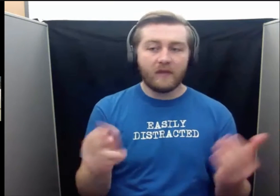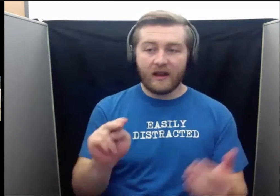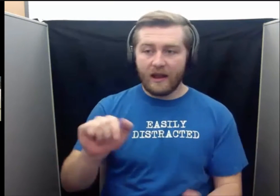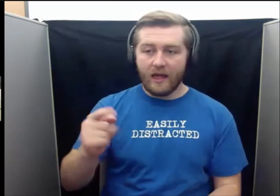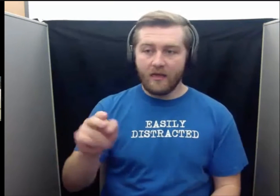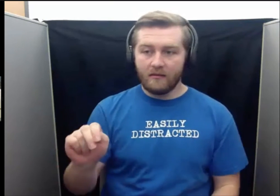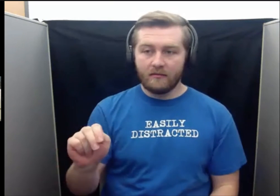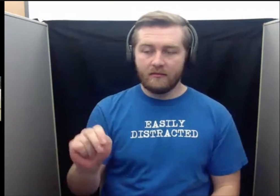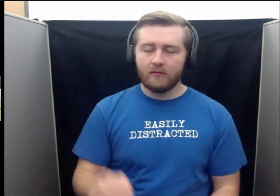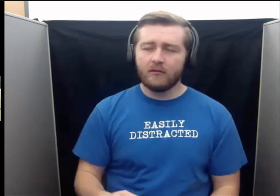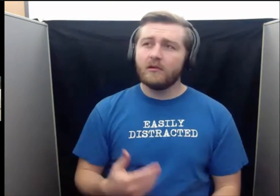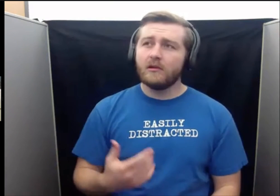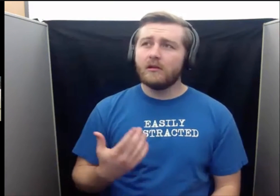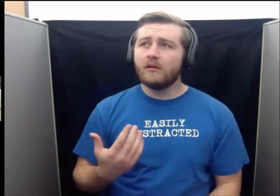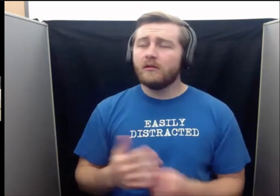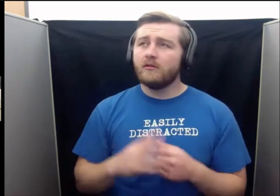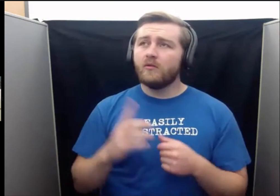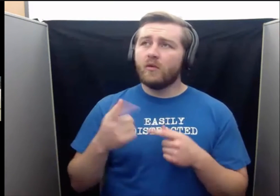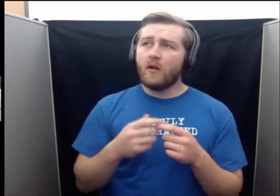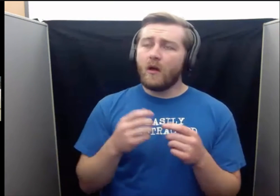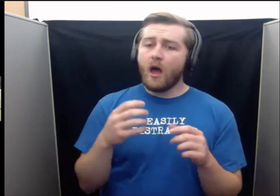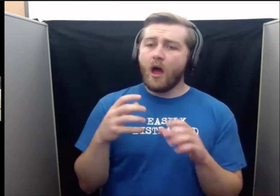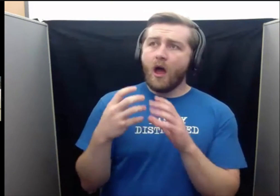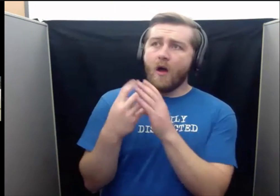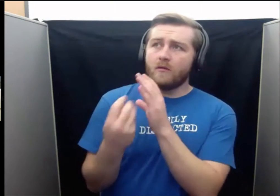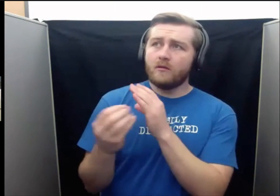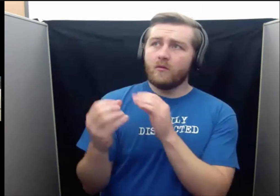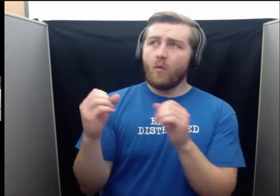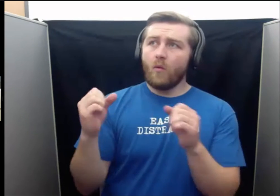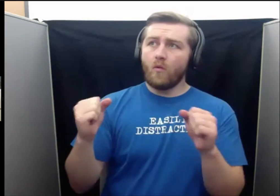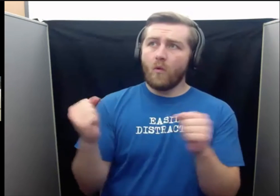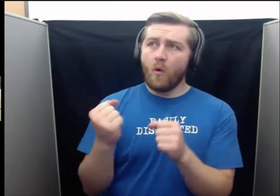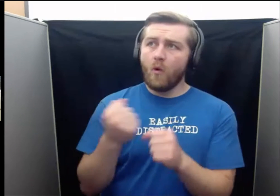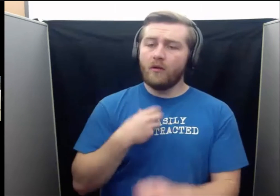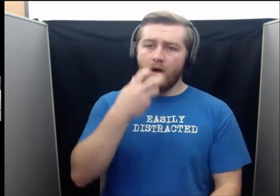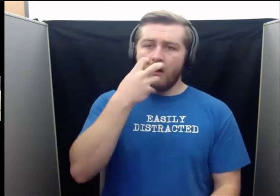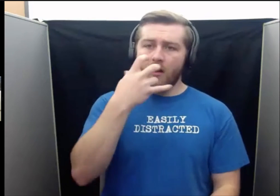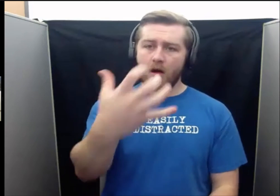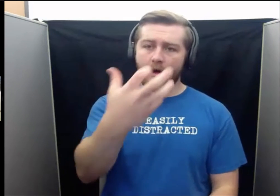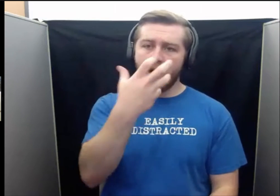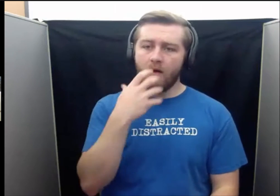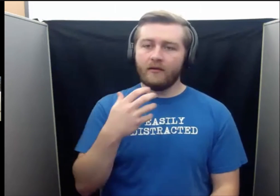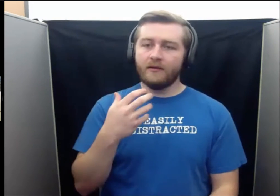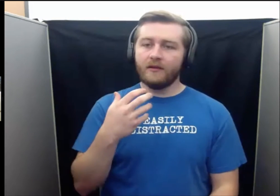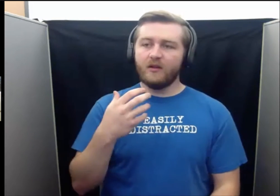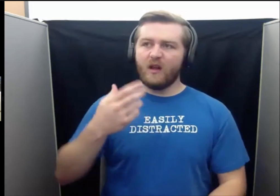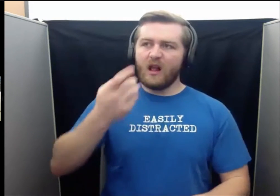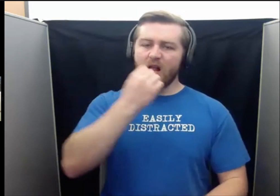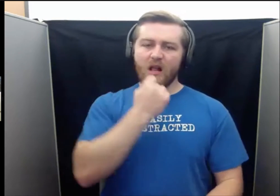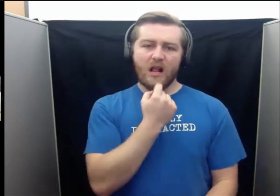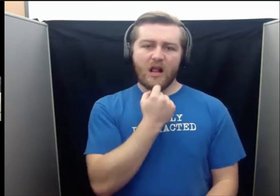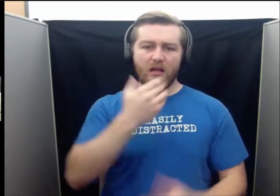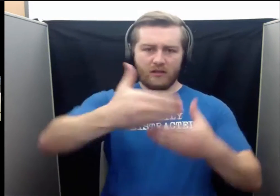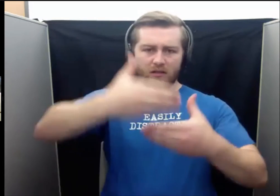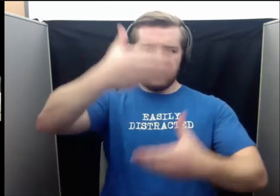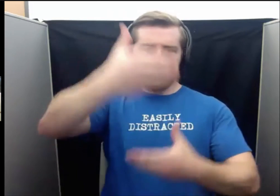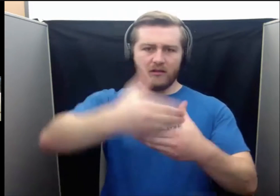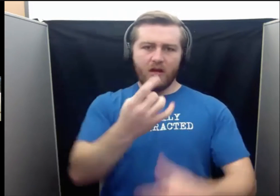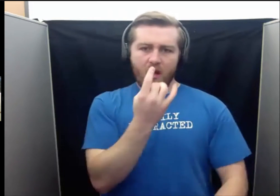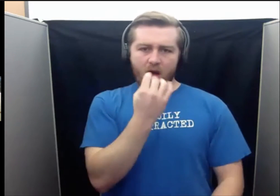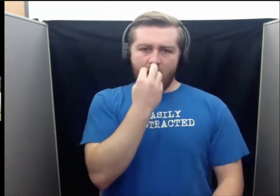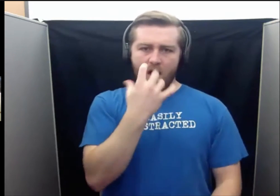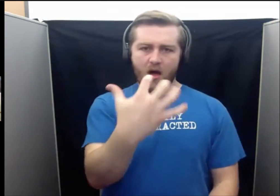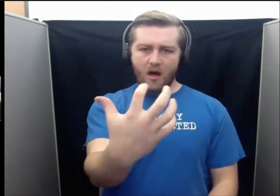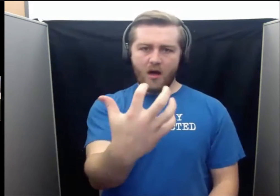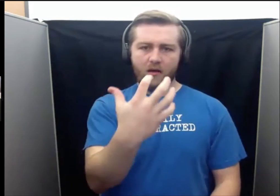it's cold outside and you breathe on the window glass. Okay, that's one. It's cold outside. You go up to a window itself and you breathe